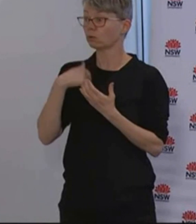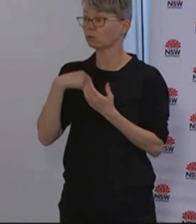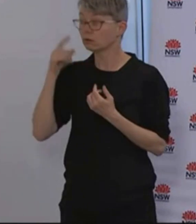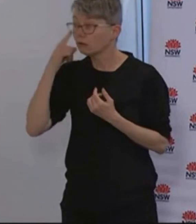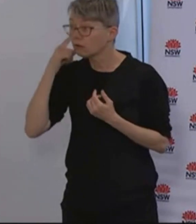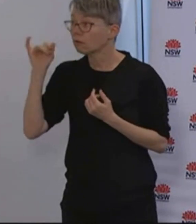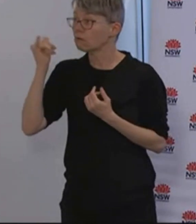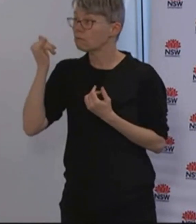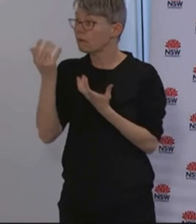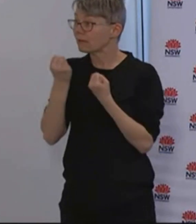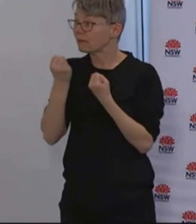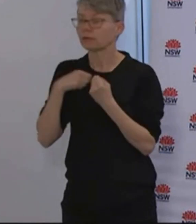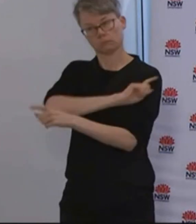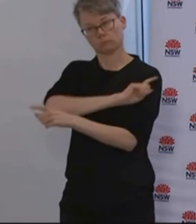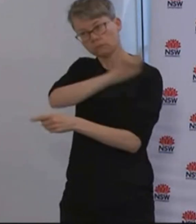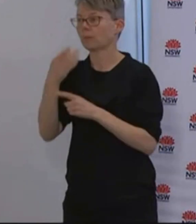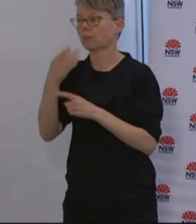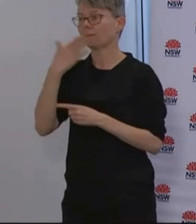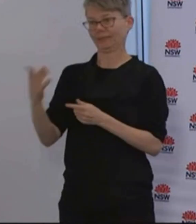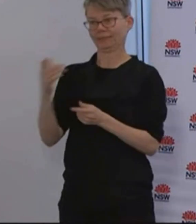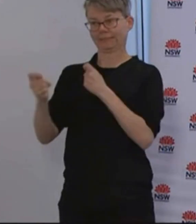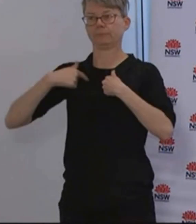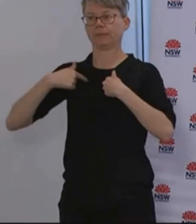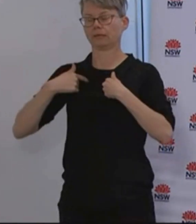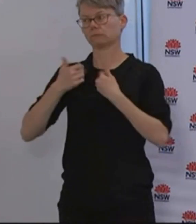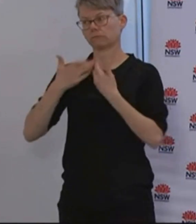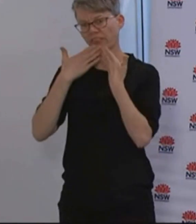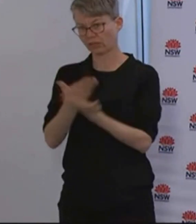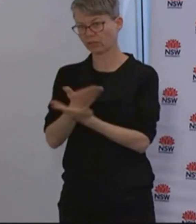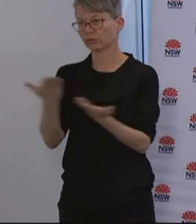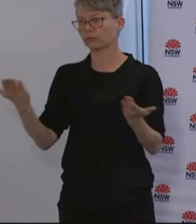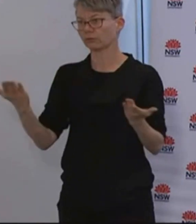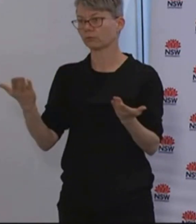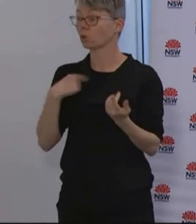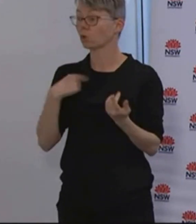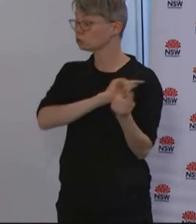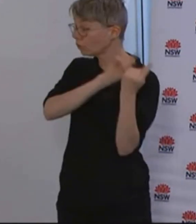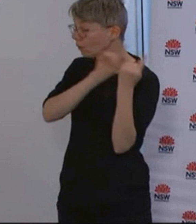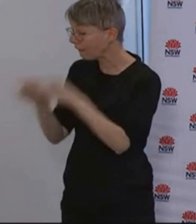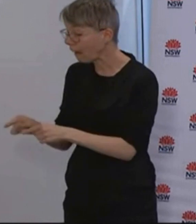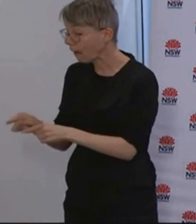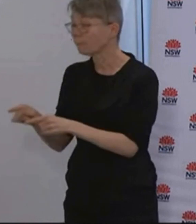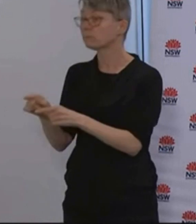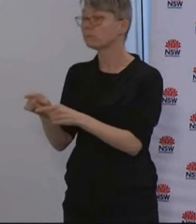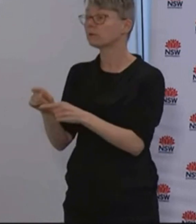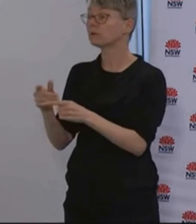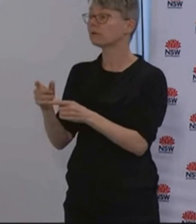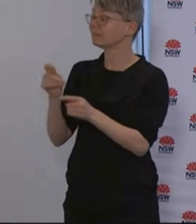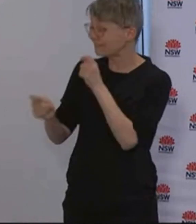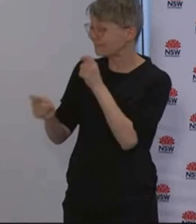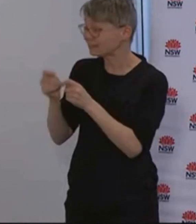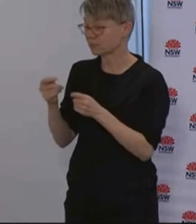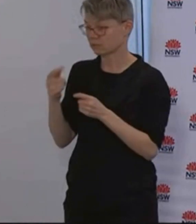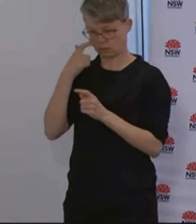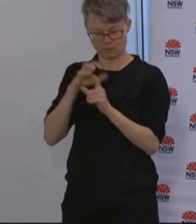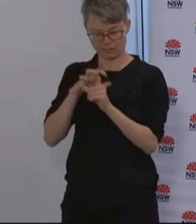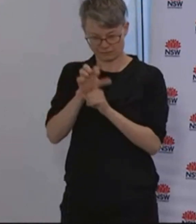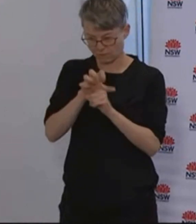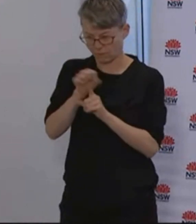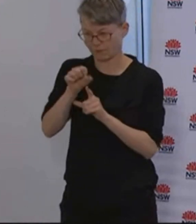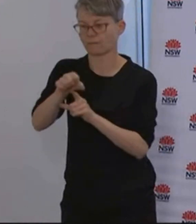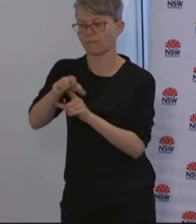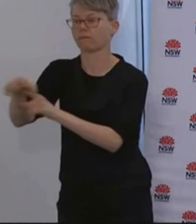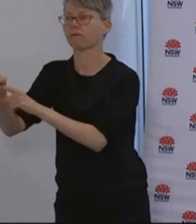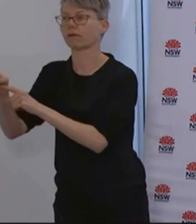testing. Those efforts have allowed us to identify all of these cases and